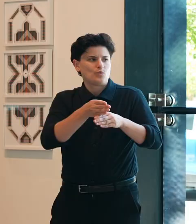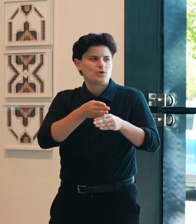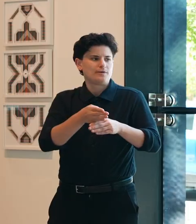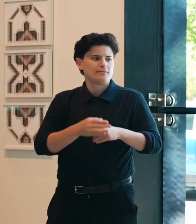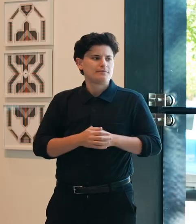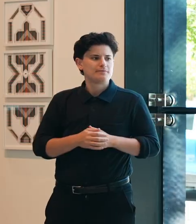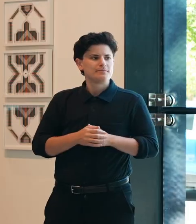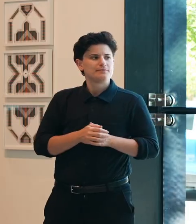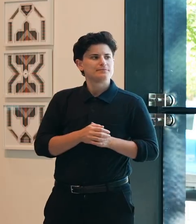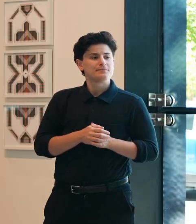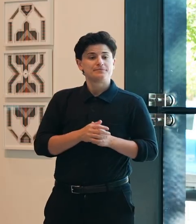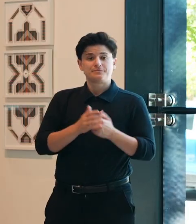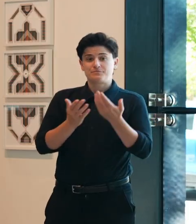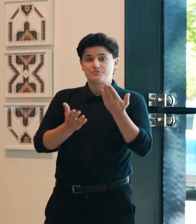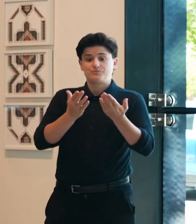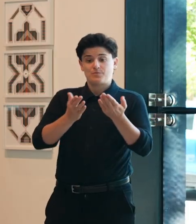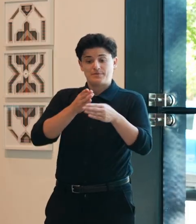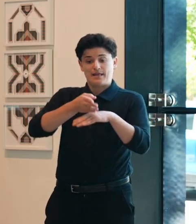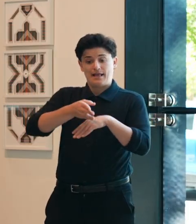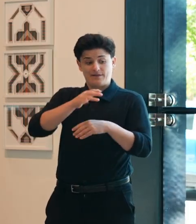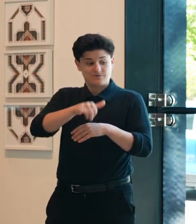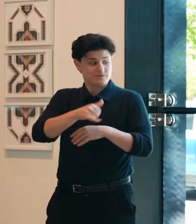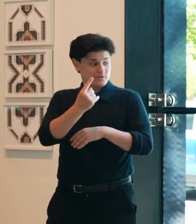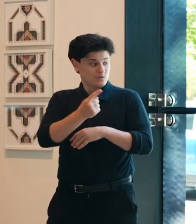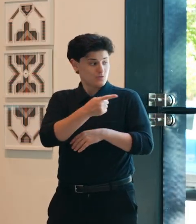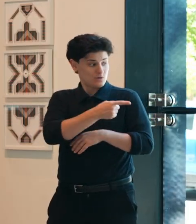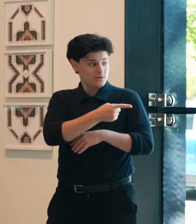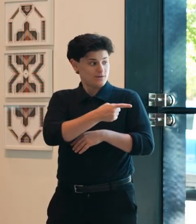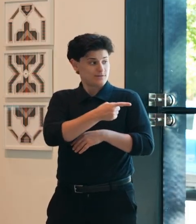probably after that one,